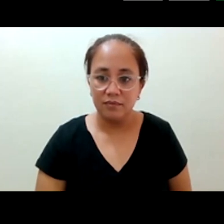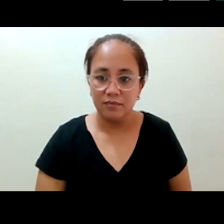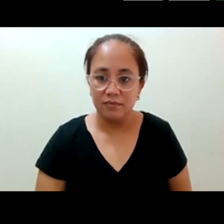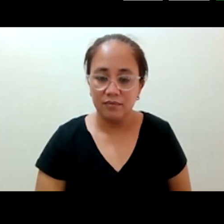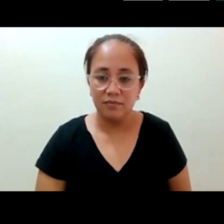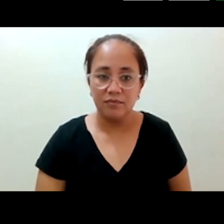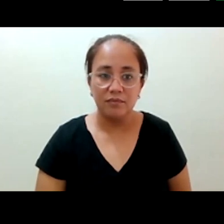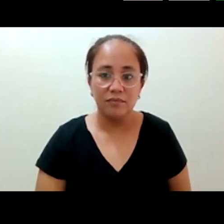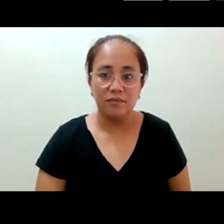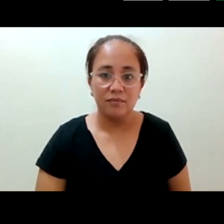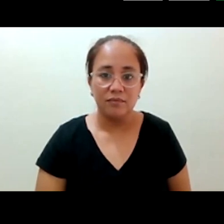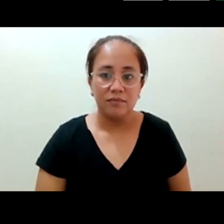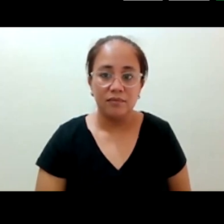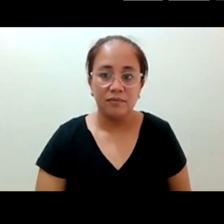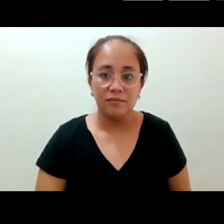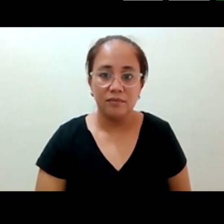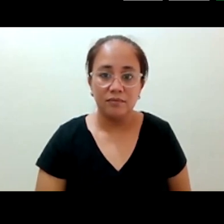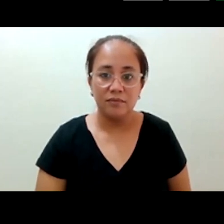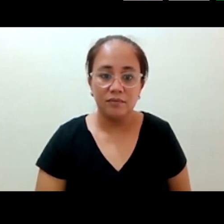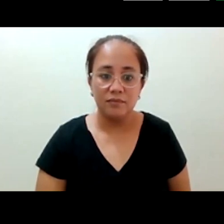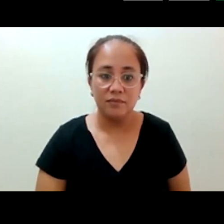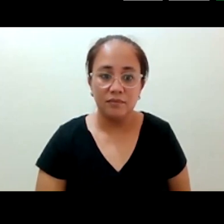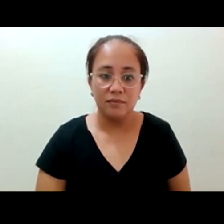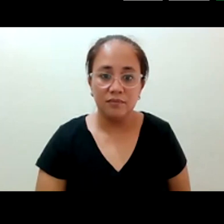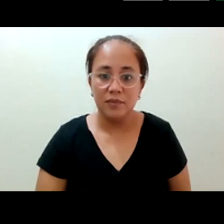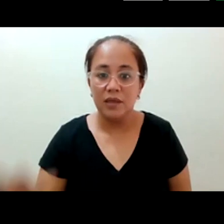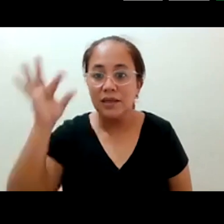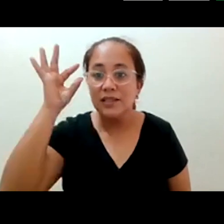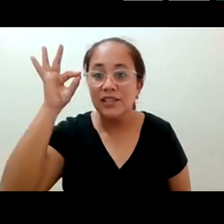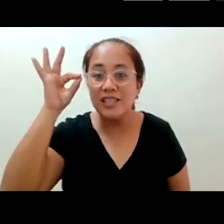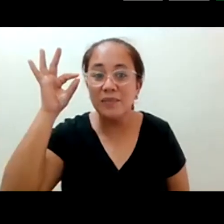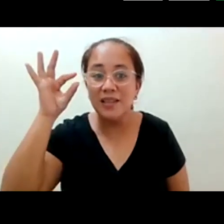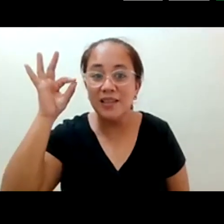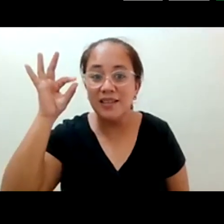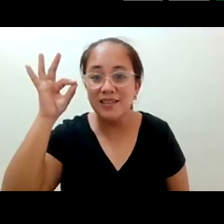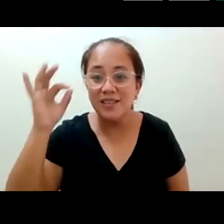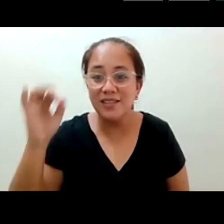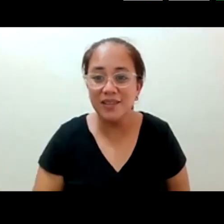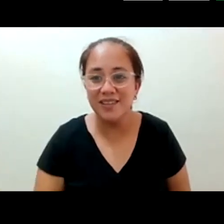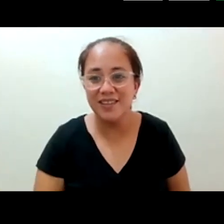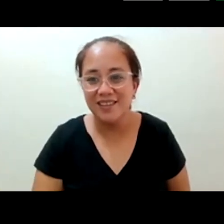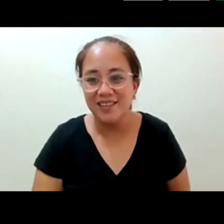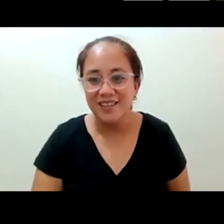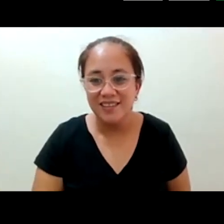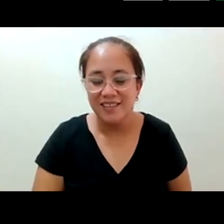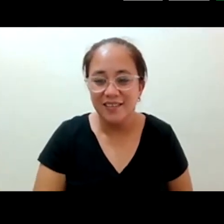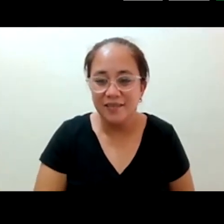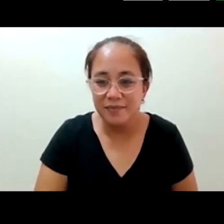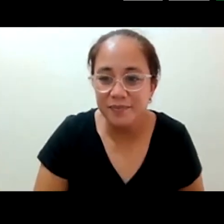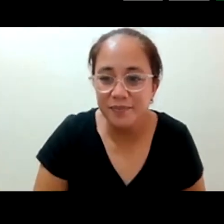Can we ask Yami questions? Peebs is asking. Yes. Uh-huh. So